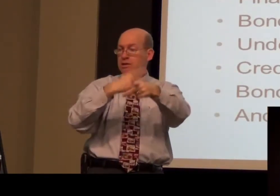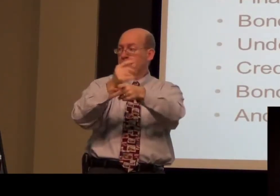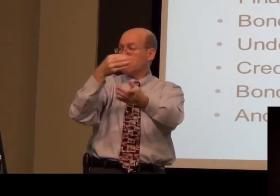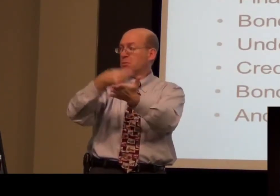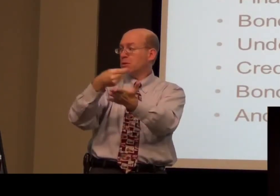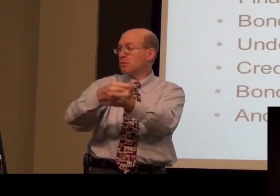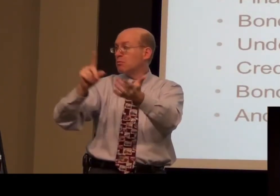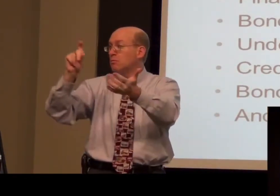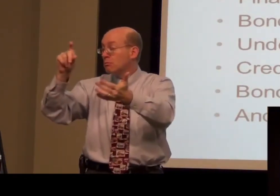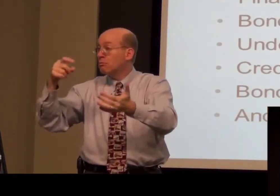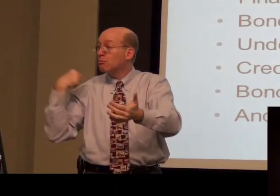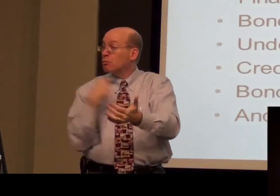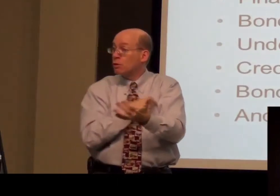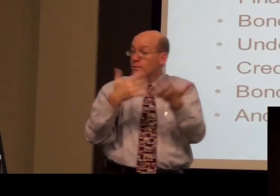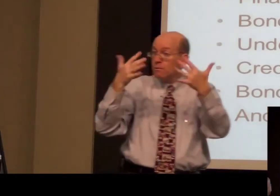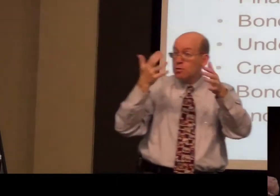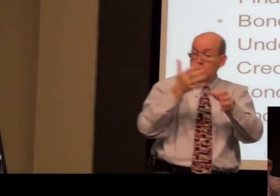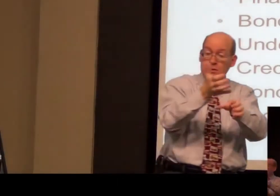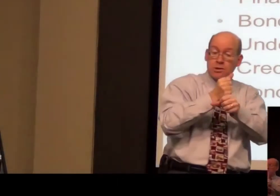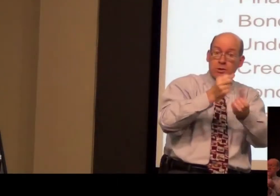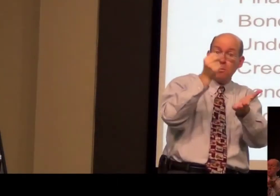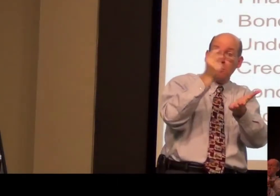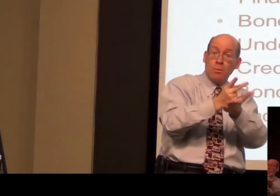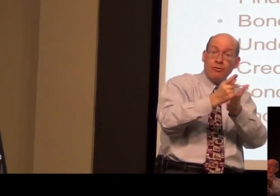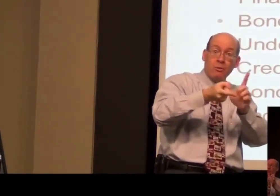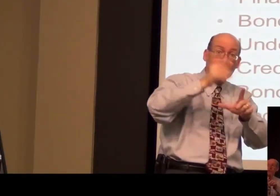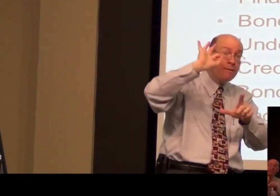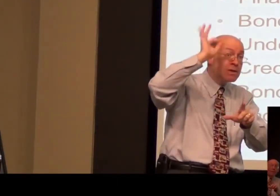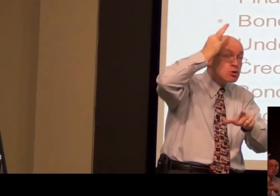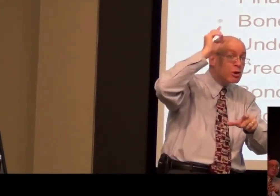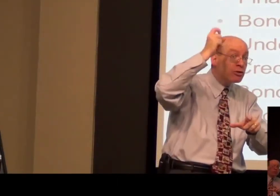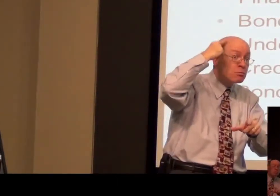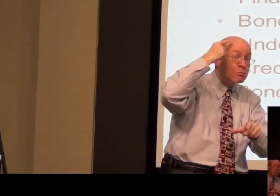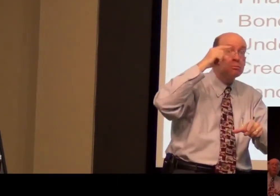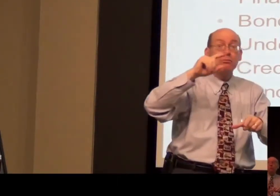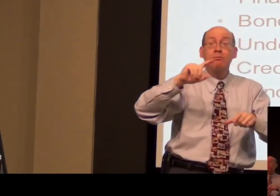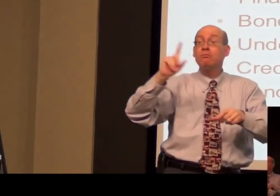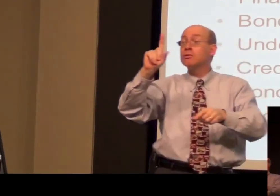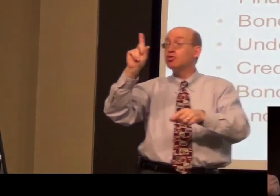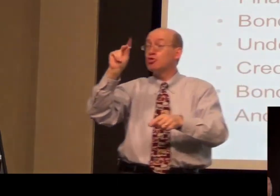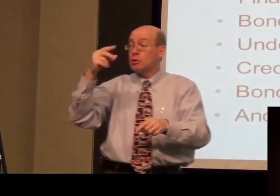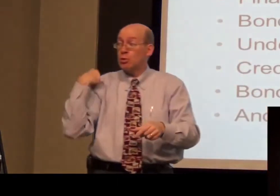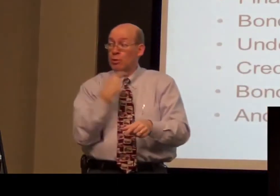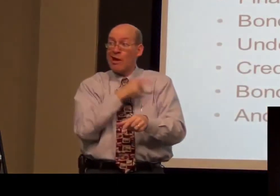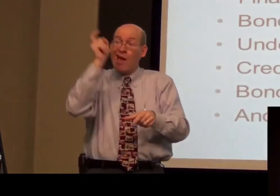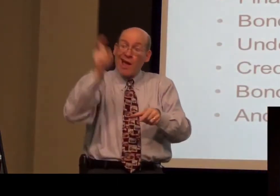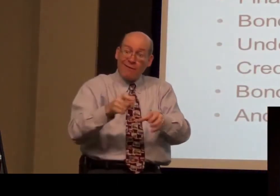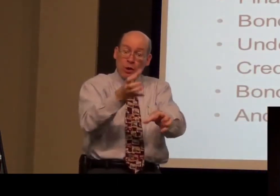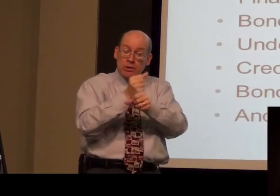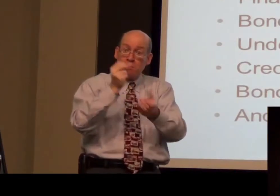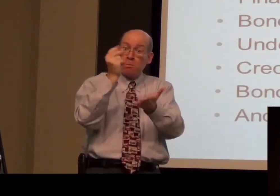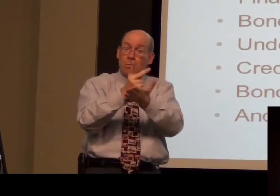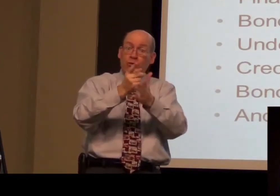So Gallaudet had to get approval from the federal government in order